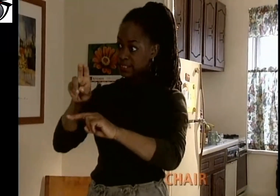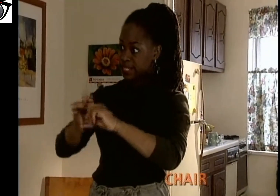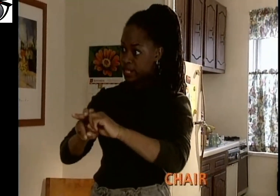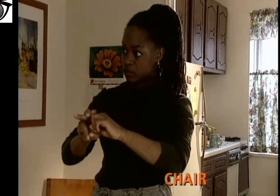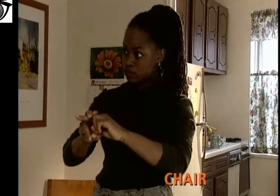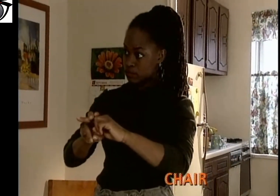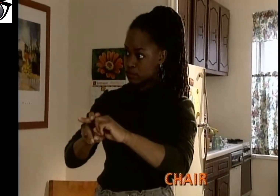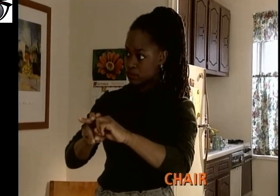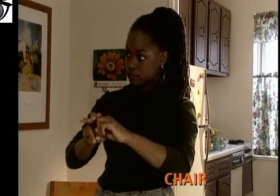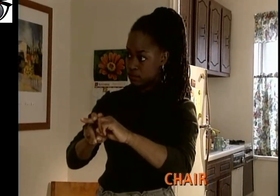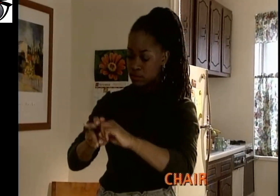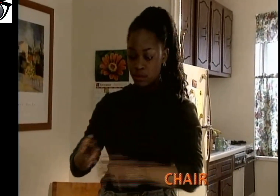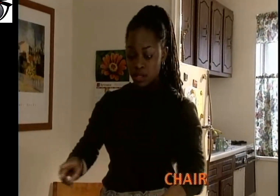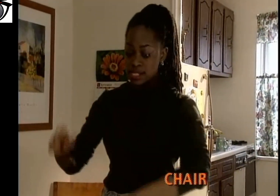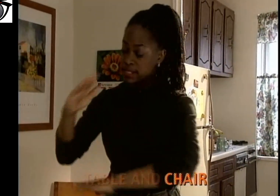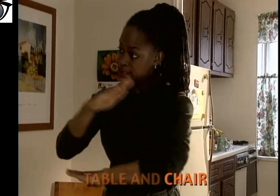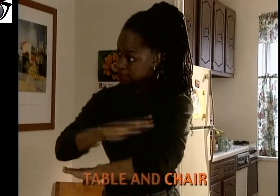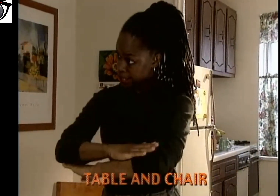Chair.